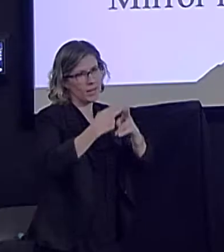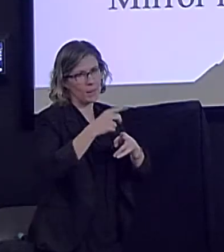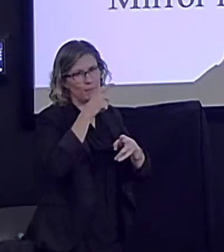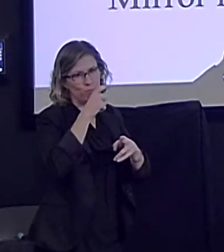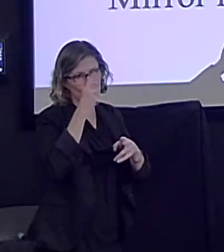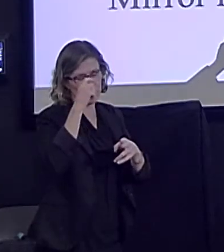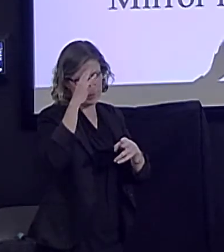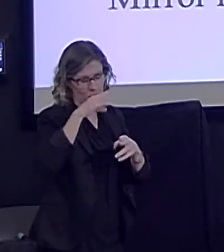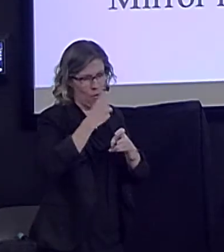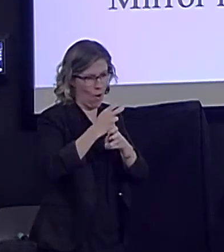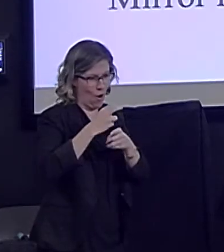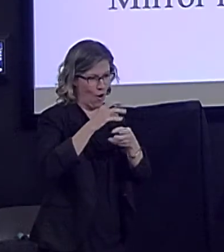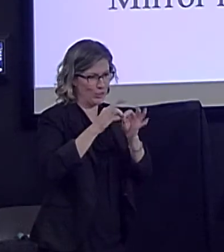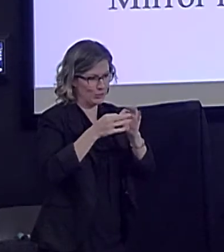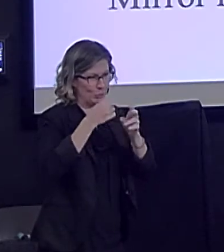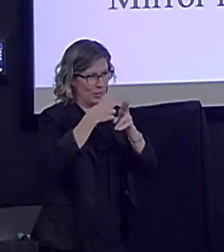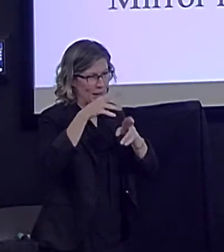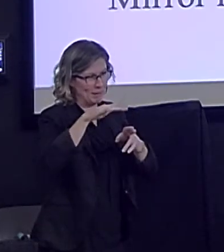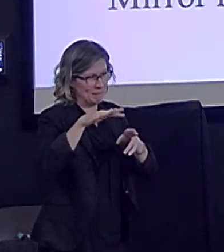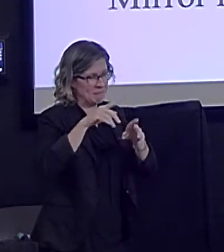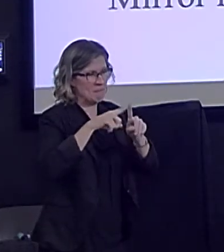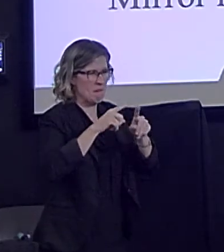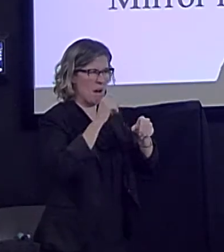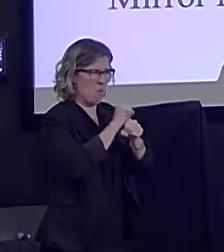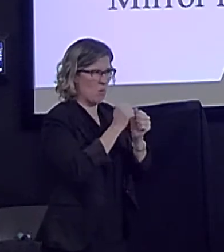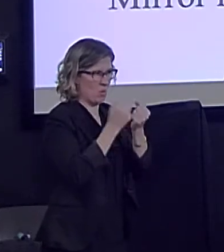And you see here that